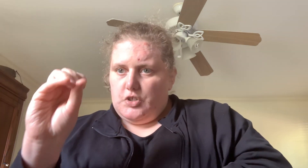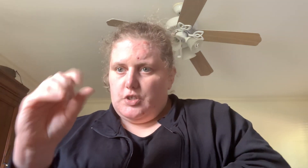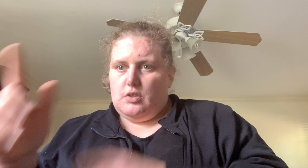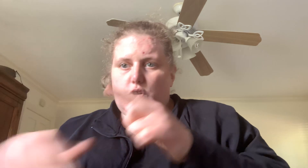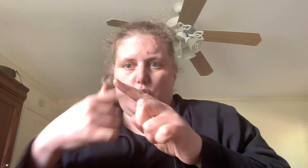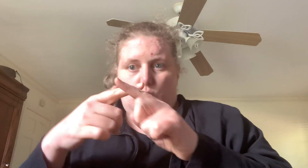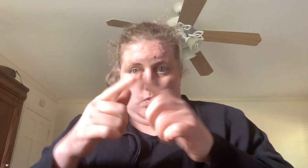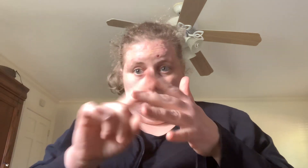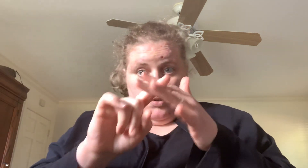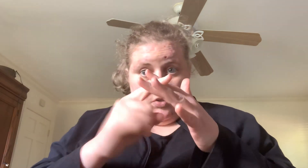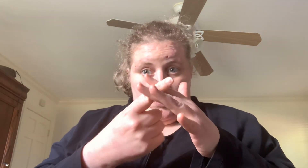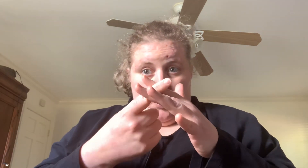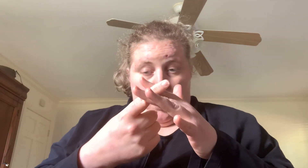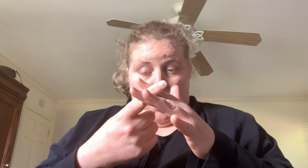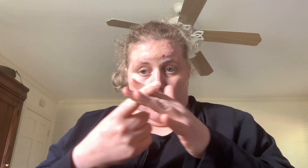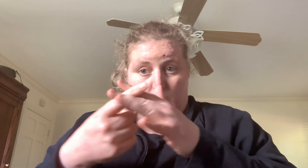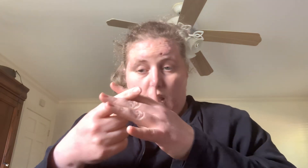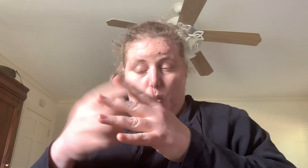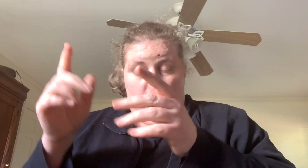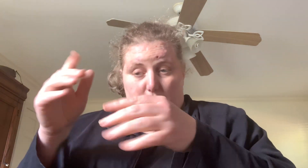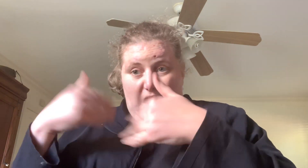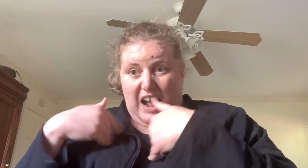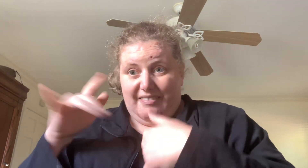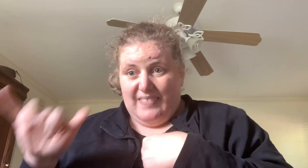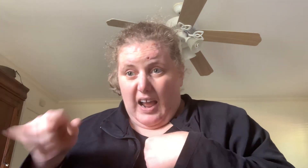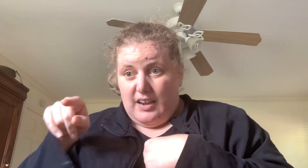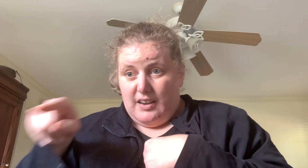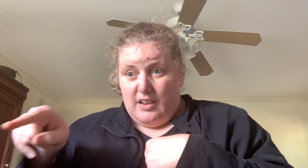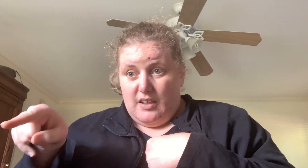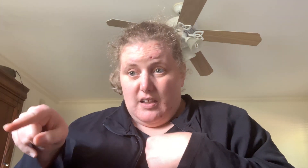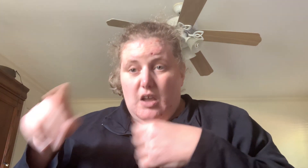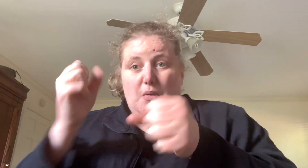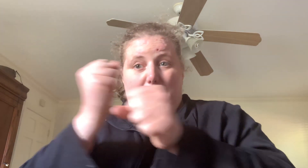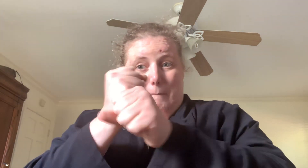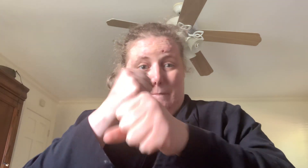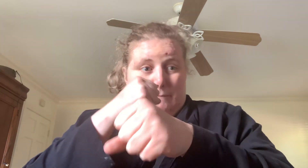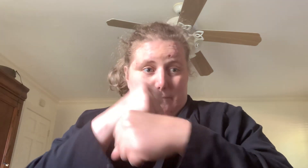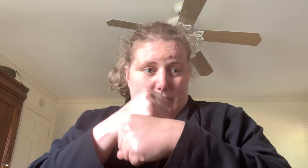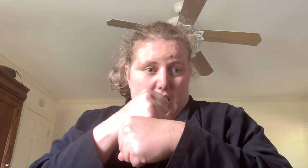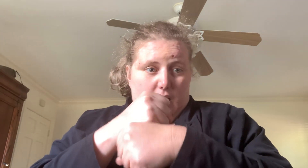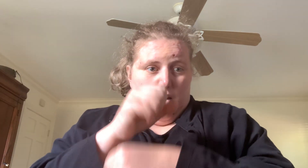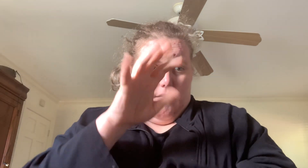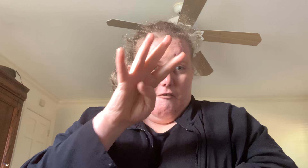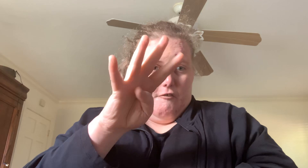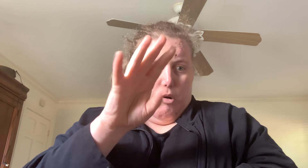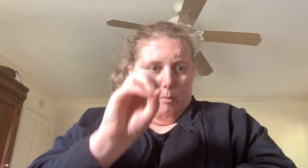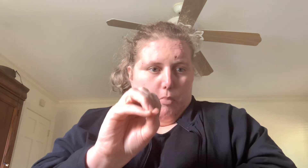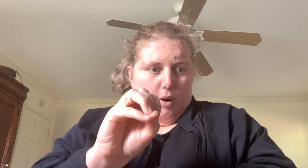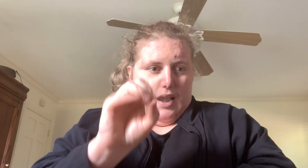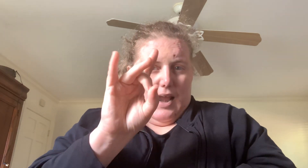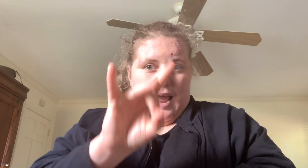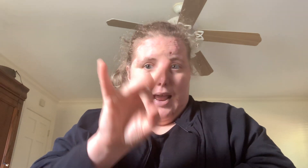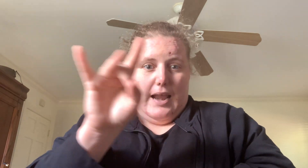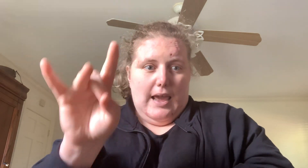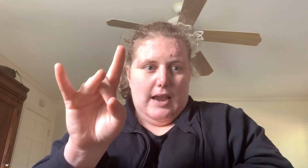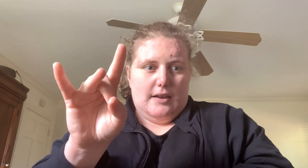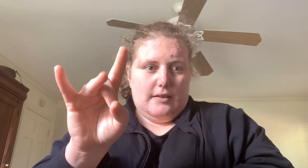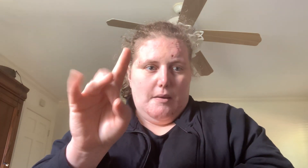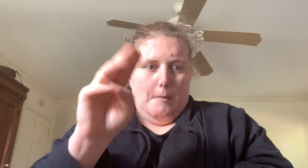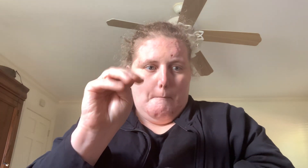produce 4.88 moles of copper oxide because the relationship of copper oxide production to the